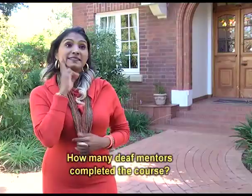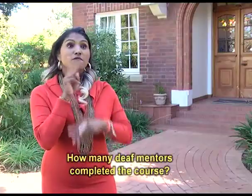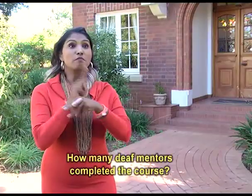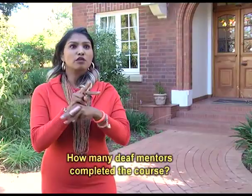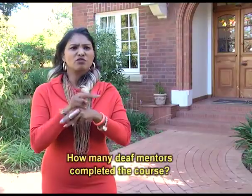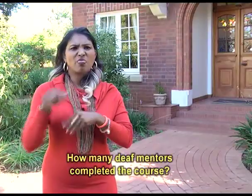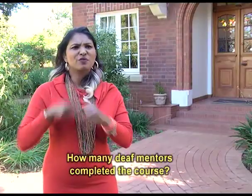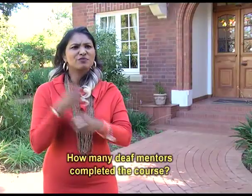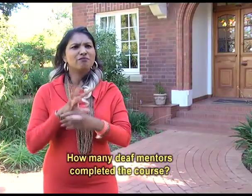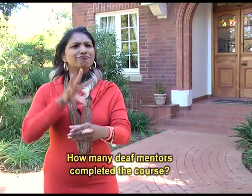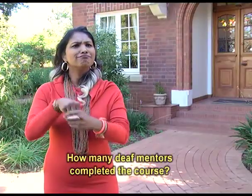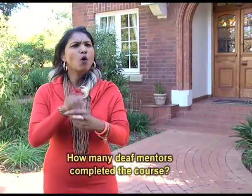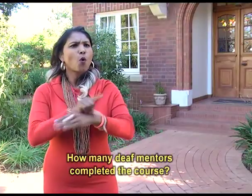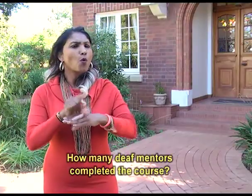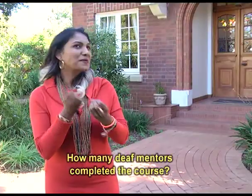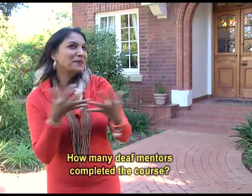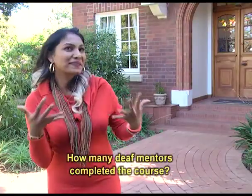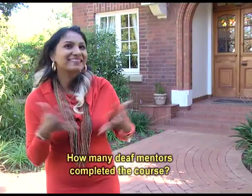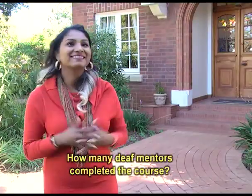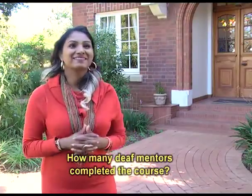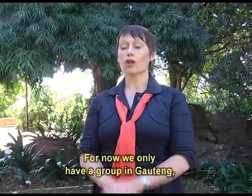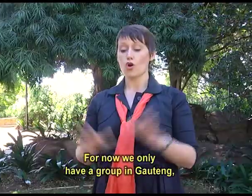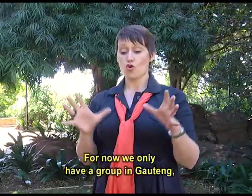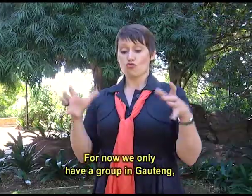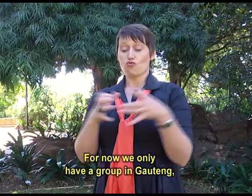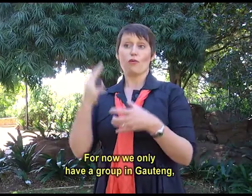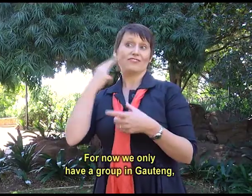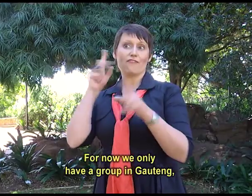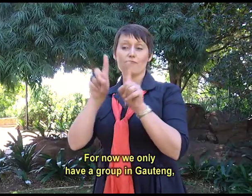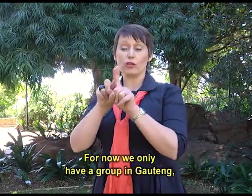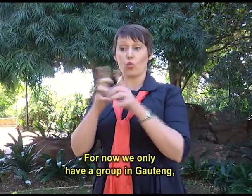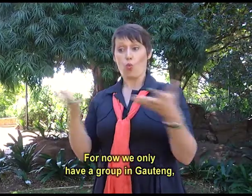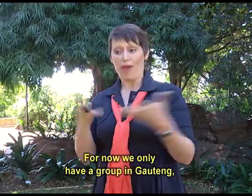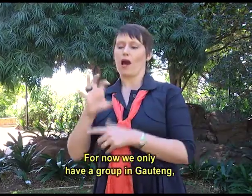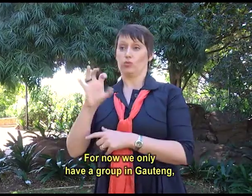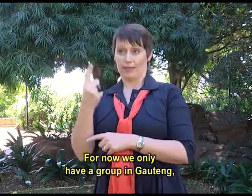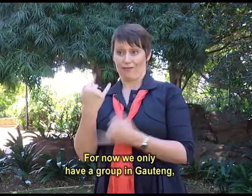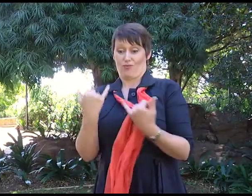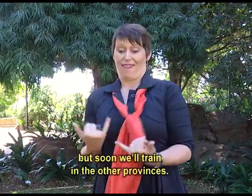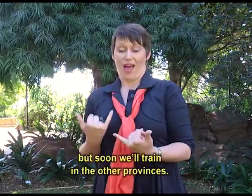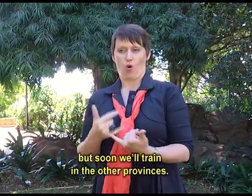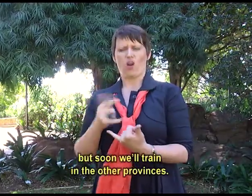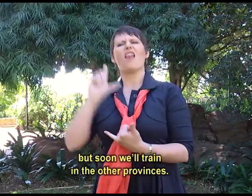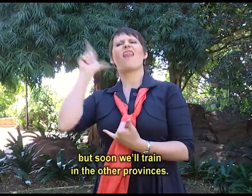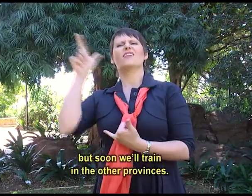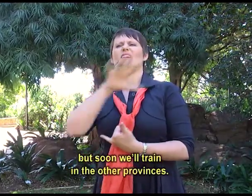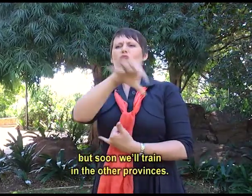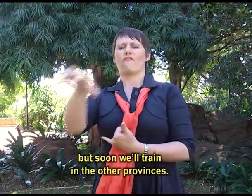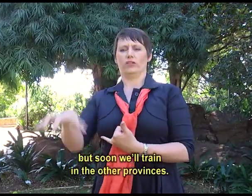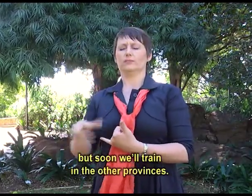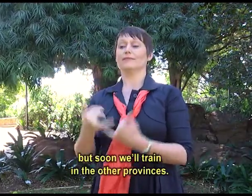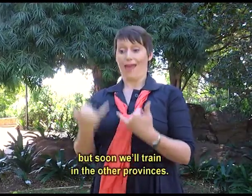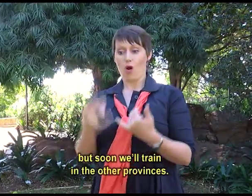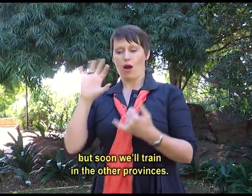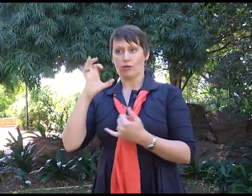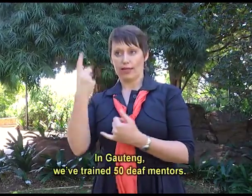How many deaf mentors completed the course? For now, we only have a group in Gauteng, but soon we'll train in the